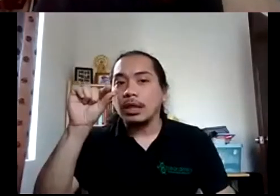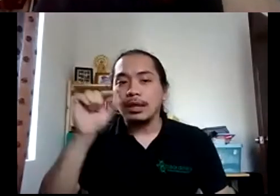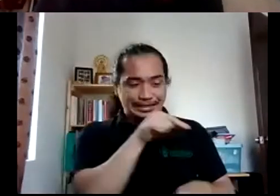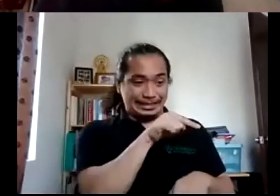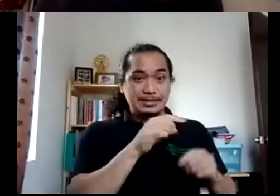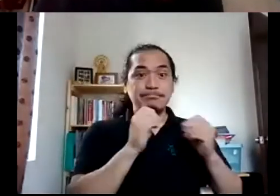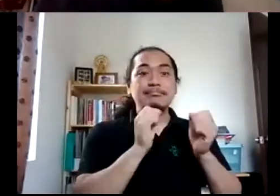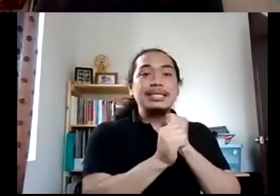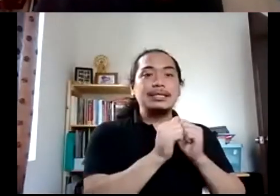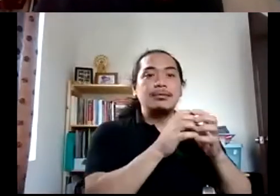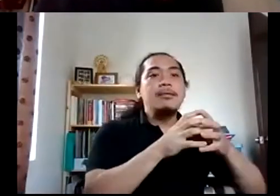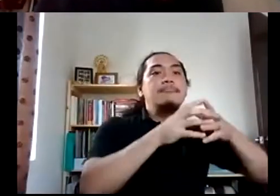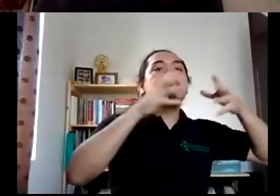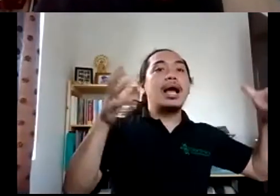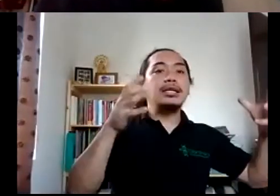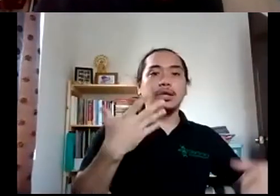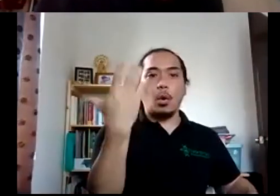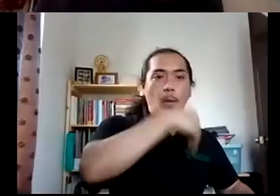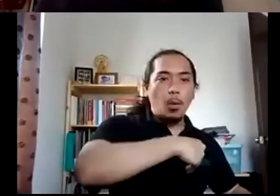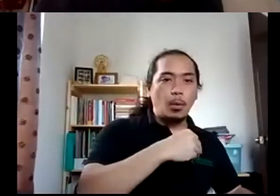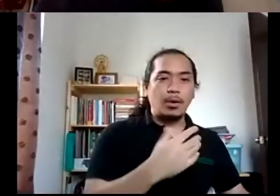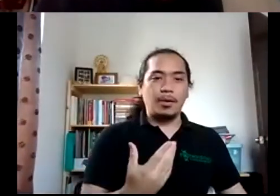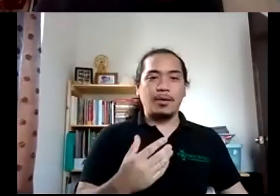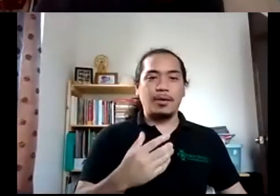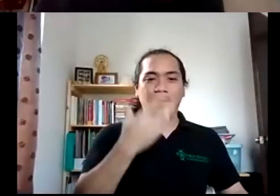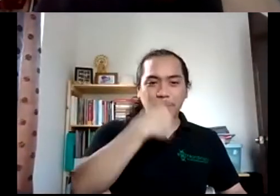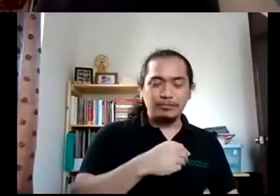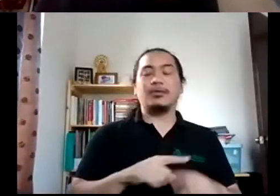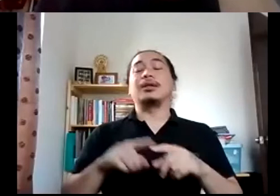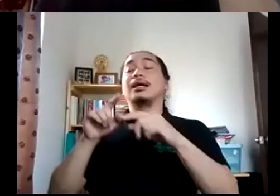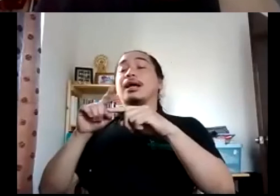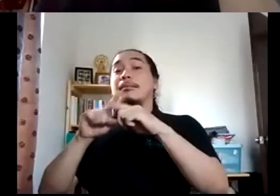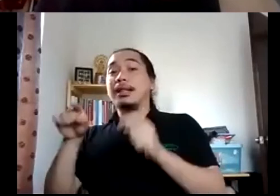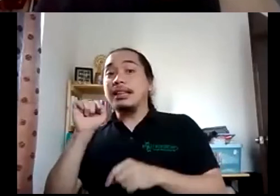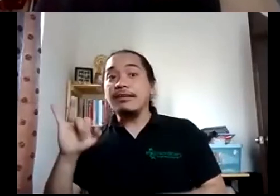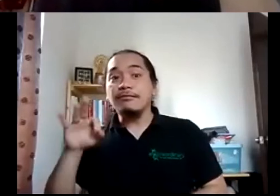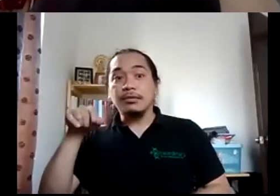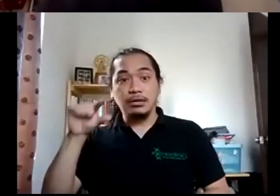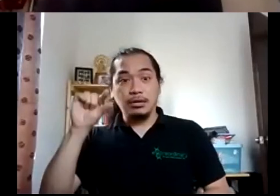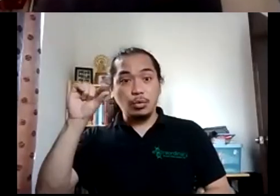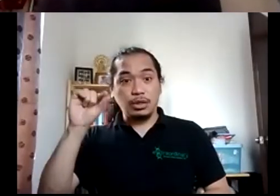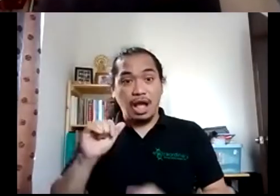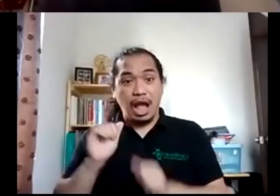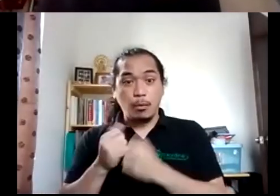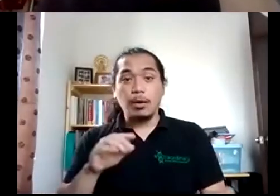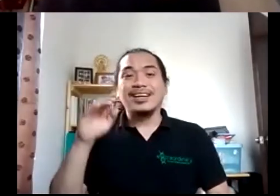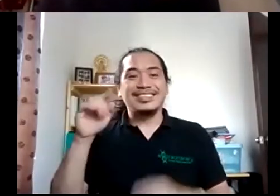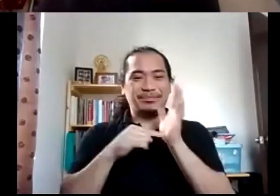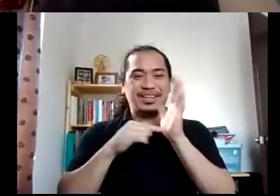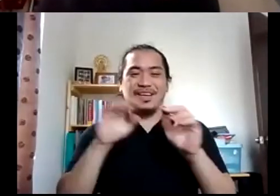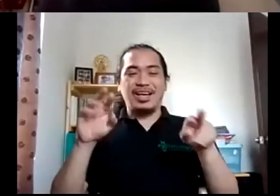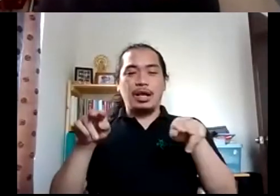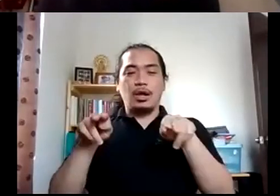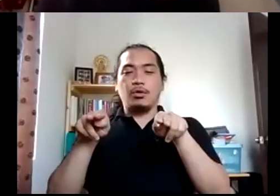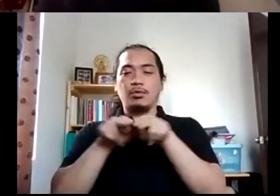So in comparison, the adjective is in our facial expression with beautiful, but if we have